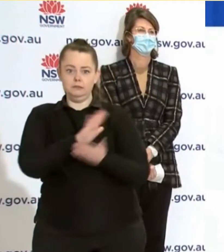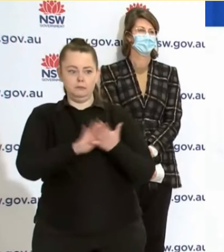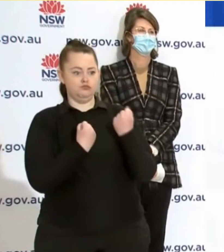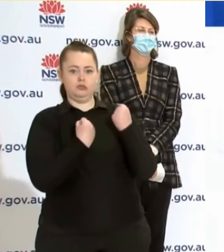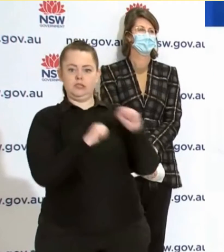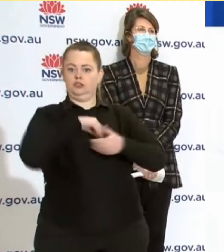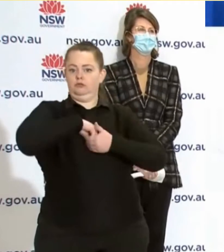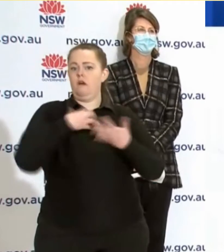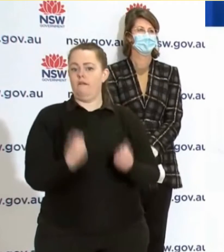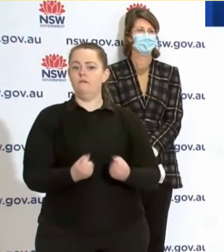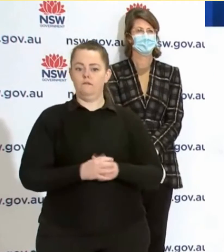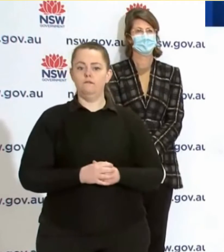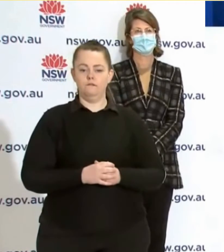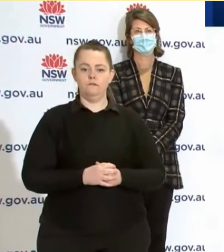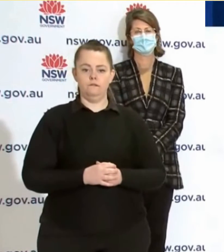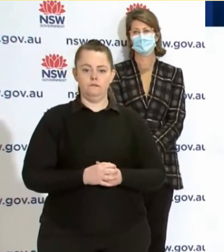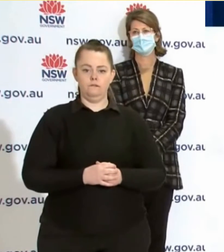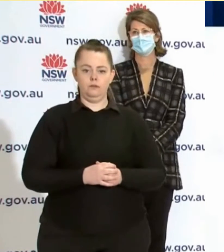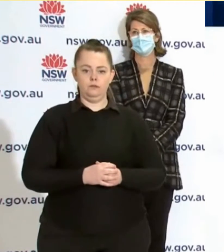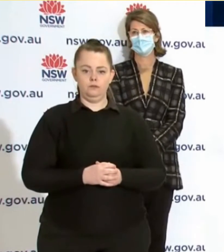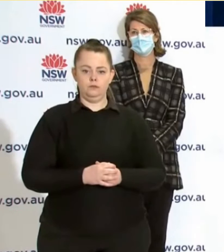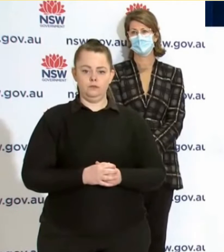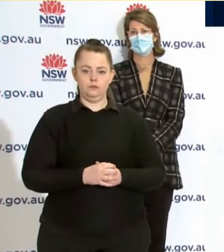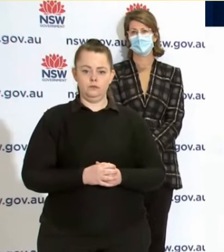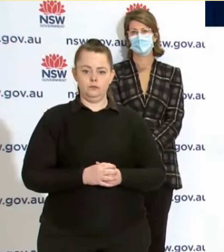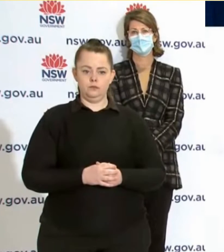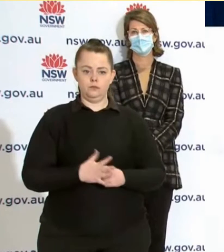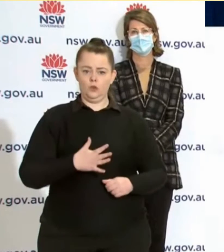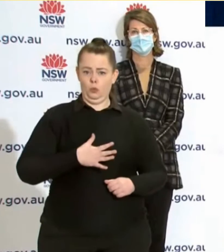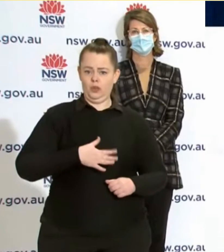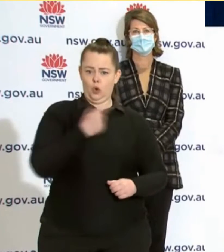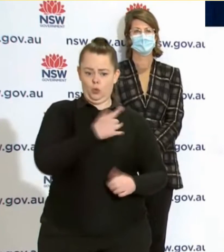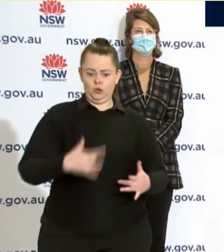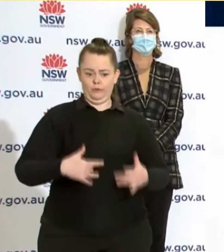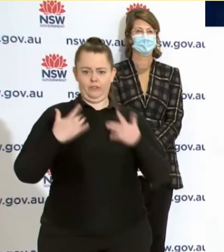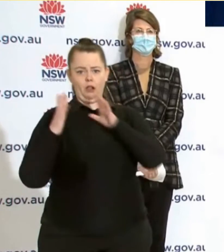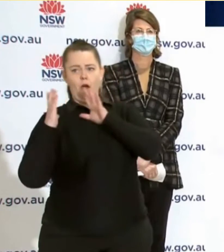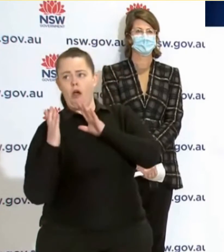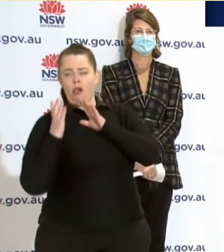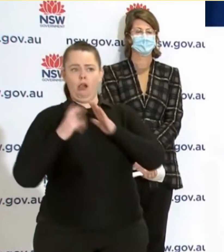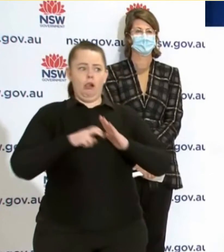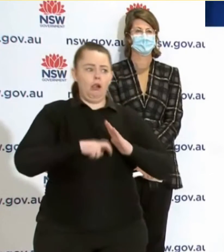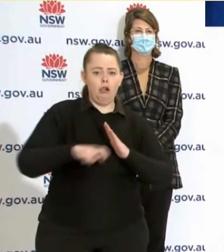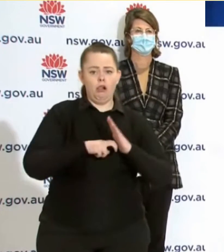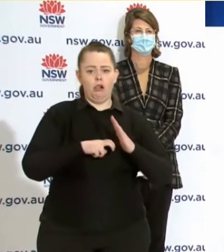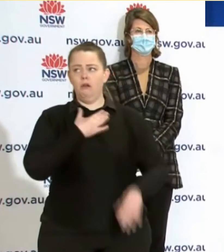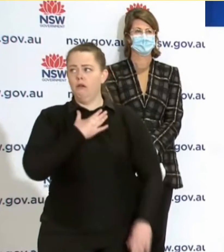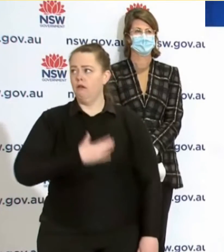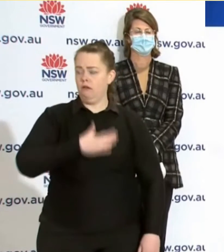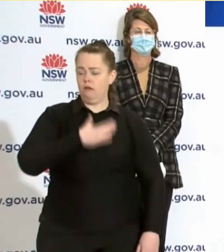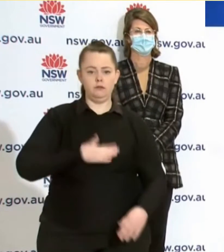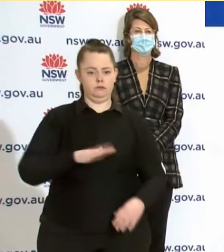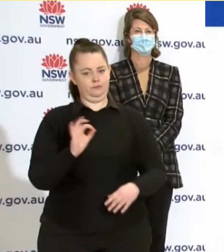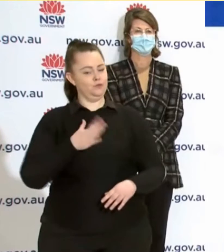we don't ever want to have to burden our citizens more than we need to, and that's really important. Of course, health and safety comes